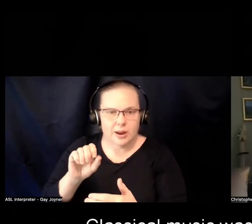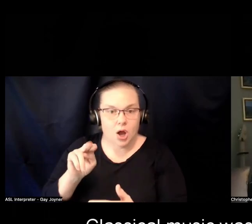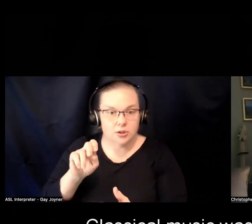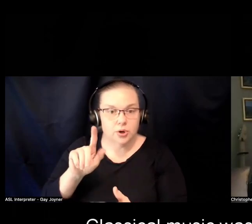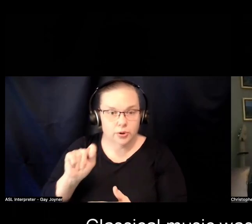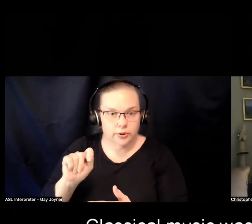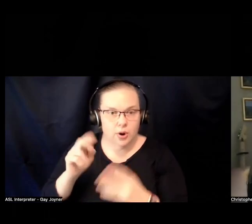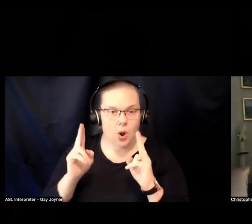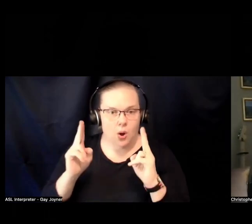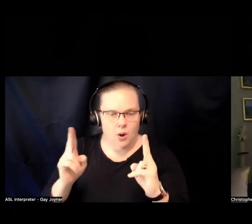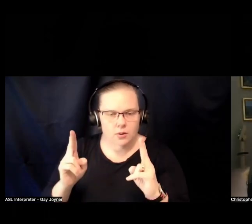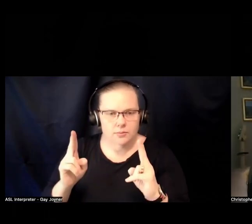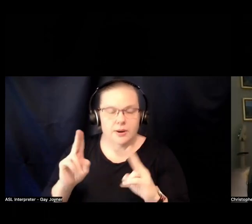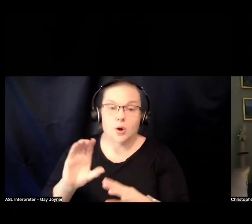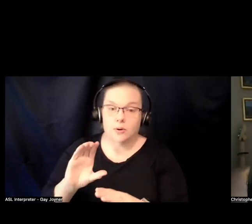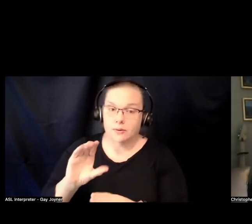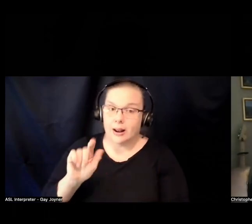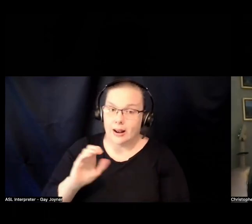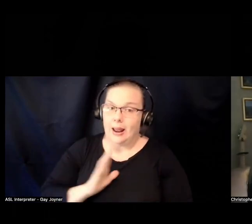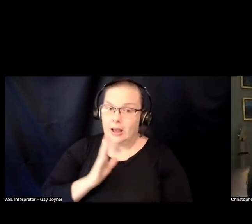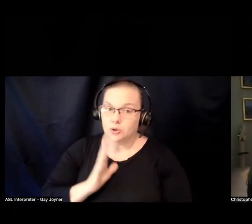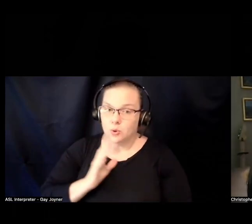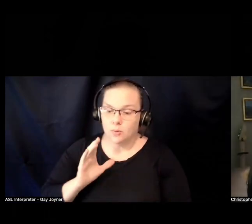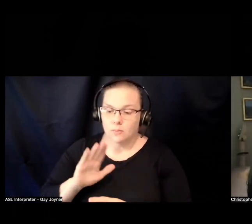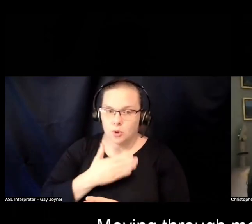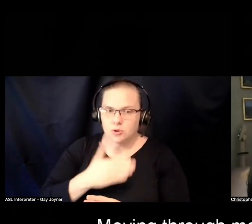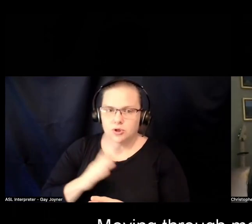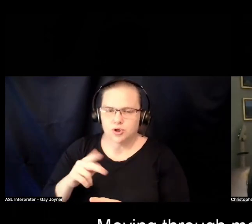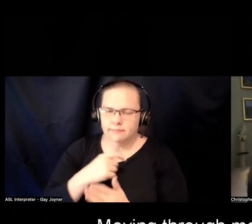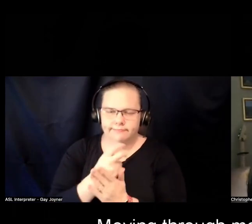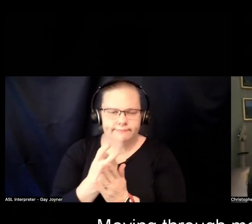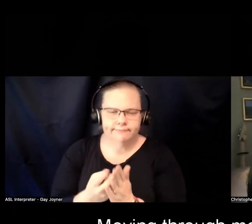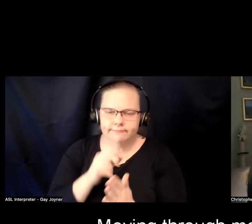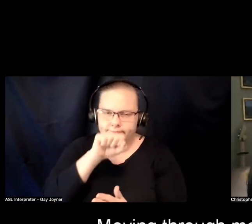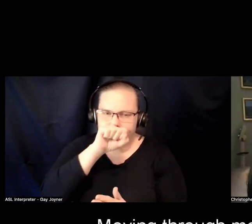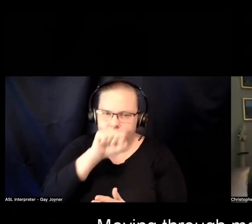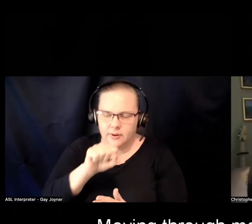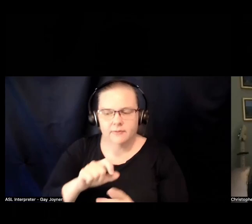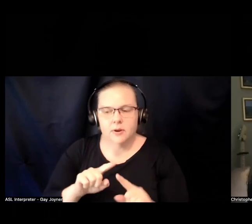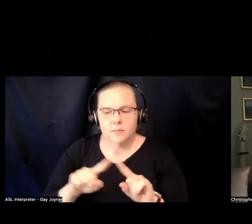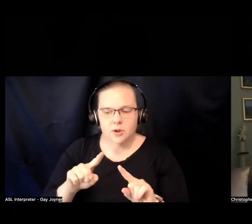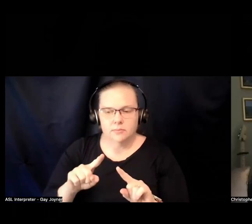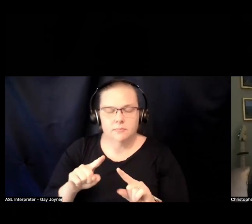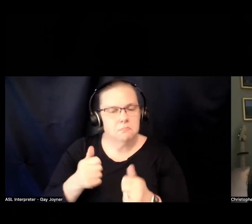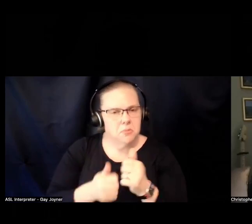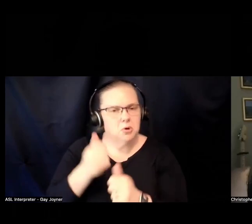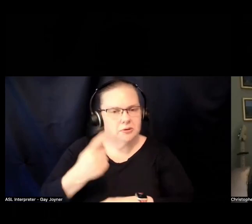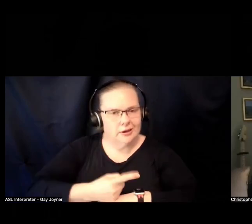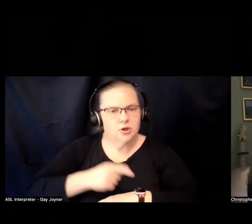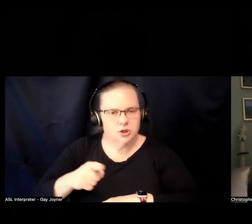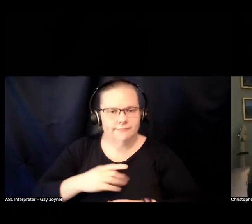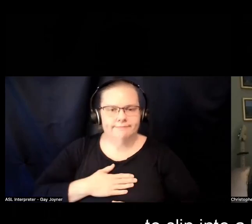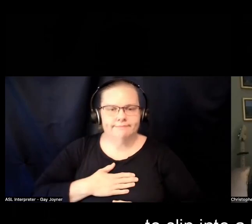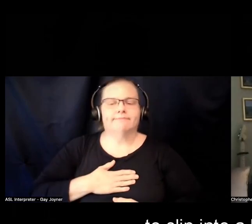one of the few indulgences Anna allowed herself. Moving most days like a hummingbird, she prized the moment